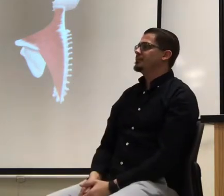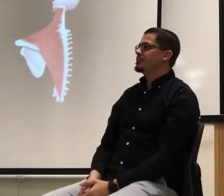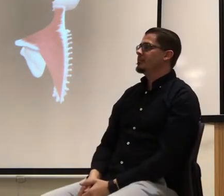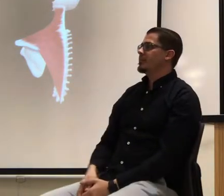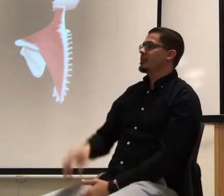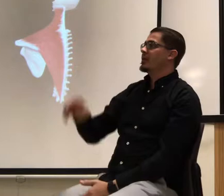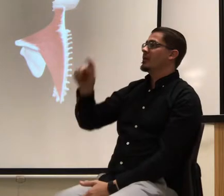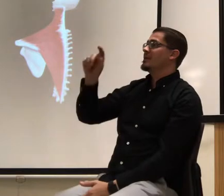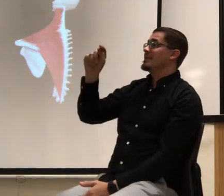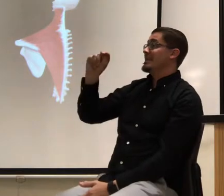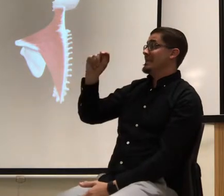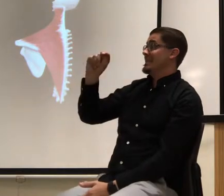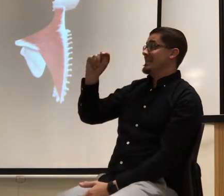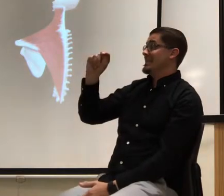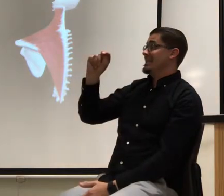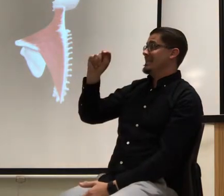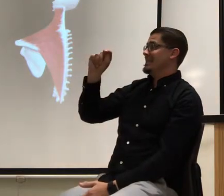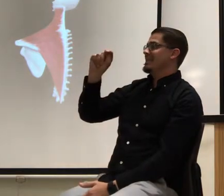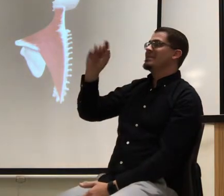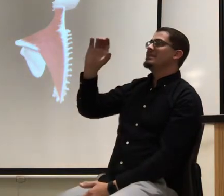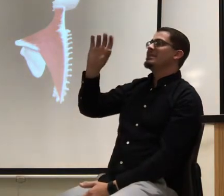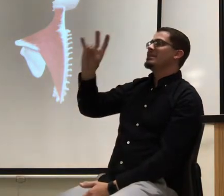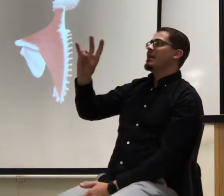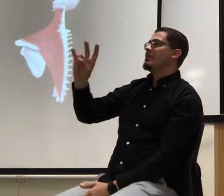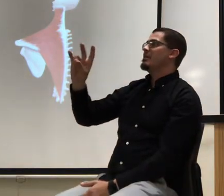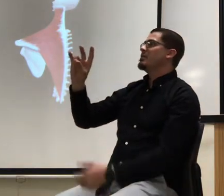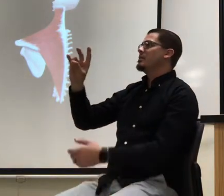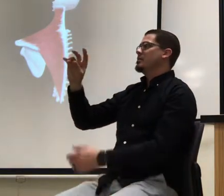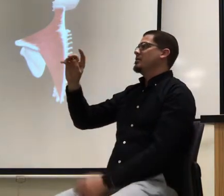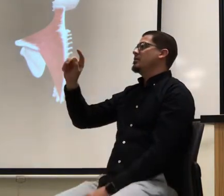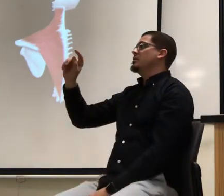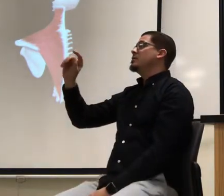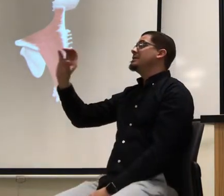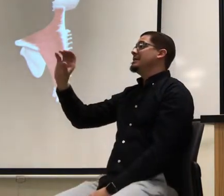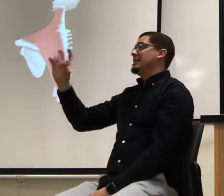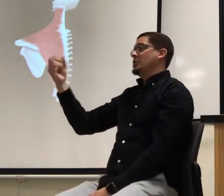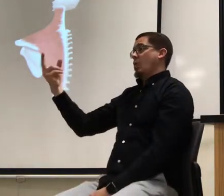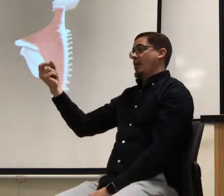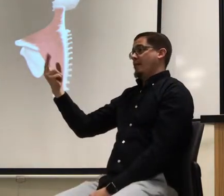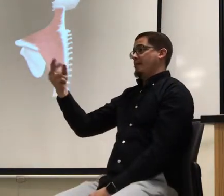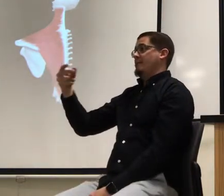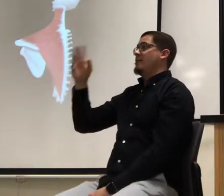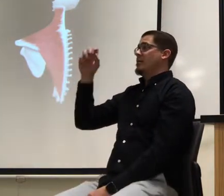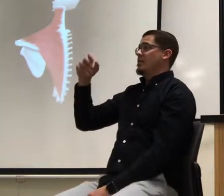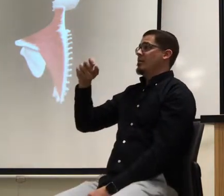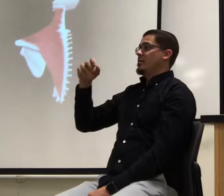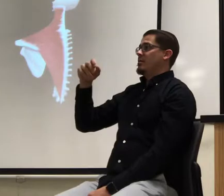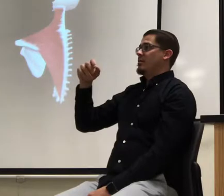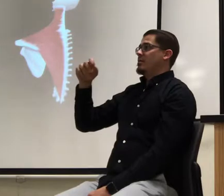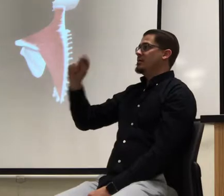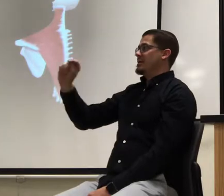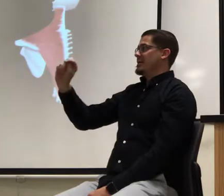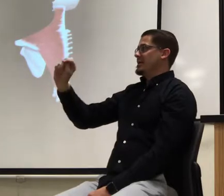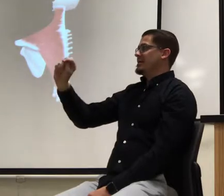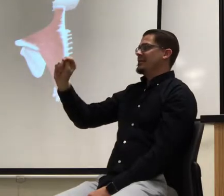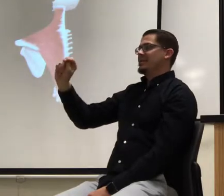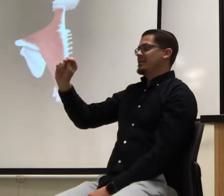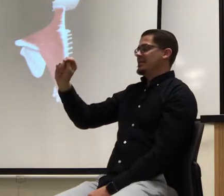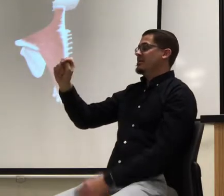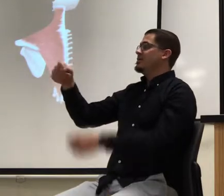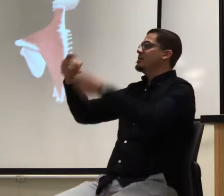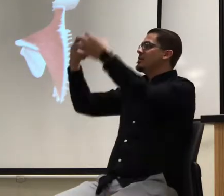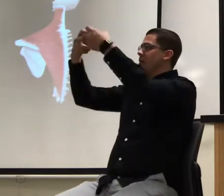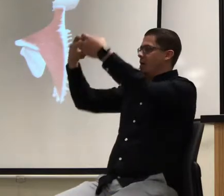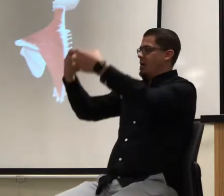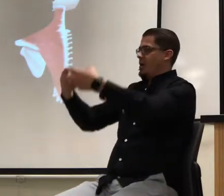C7 to T12. So all the way up and down your spine. Okay, that's where it originates from. Then it goes out laterally